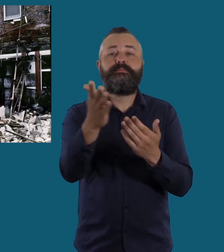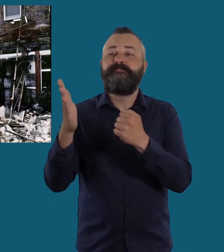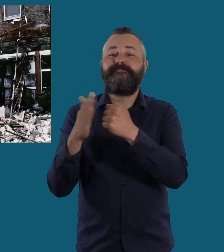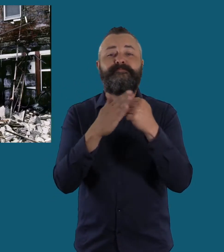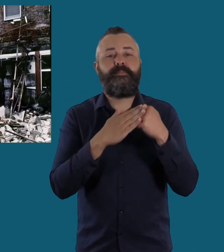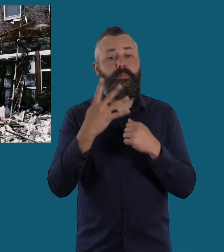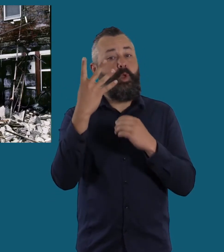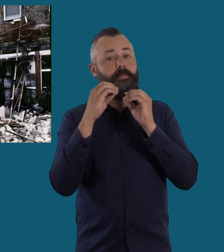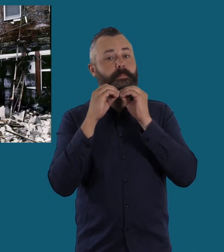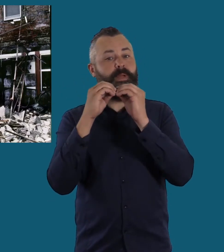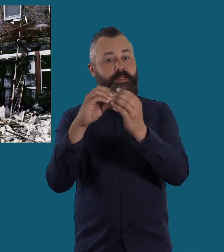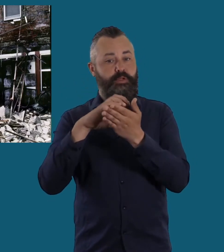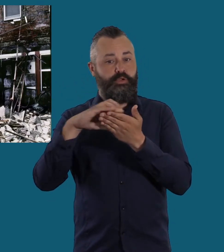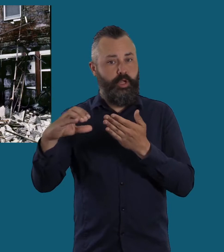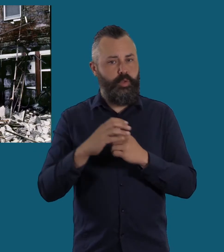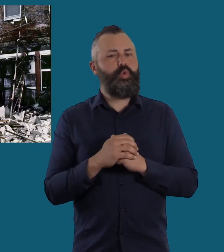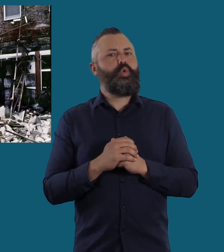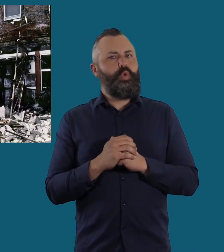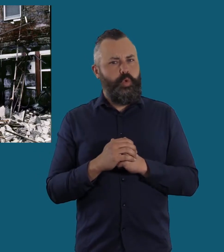and damage costs of $4 billion.